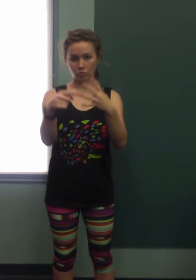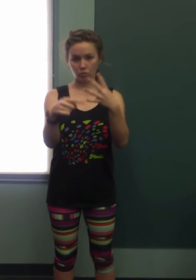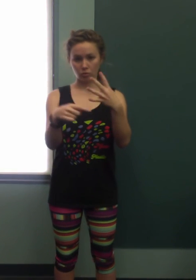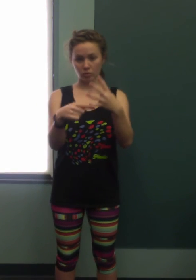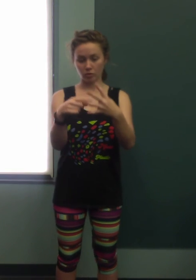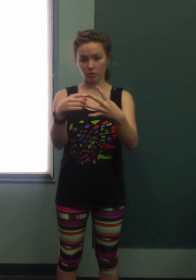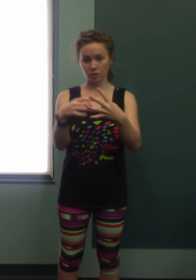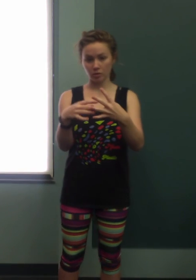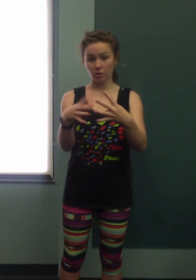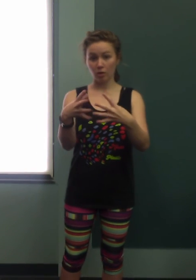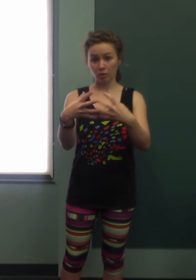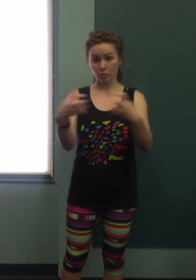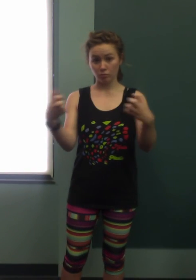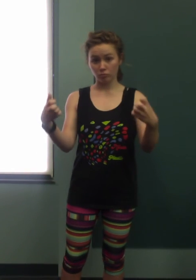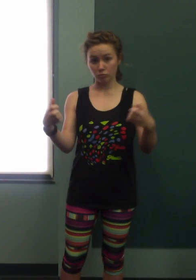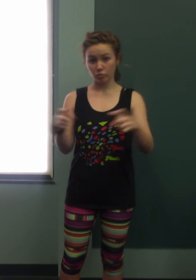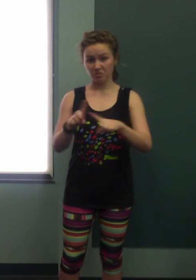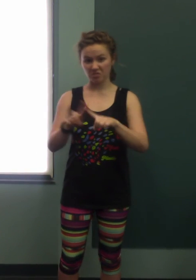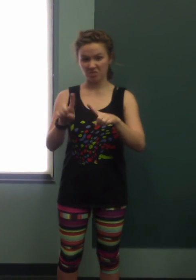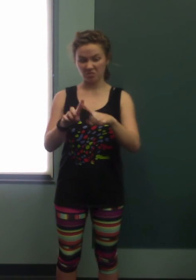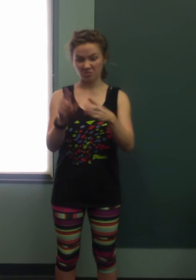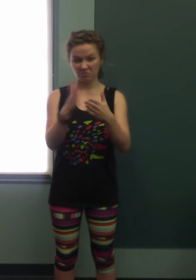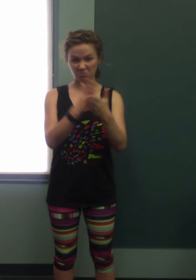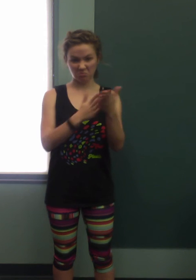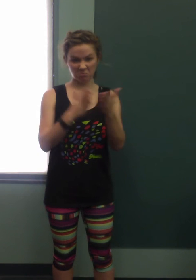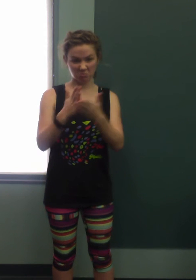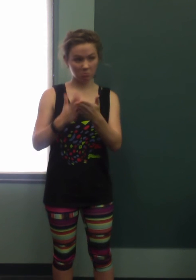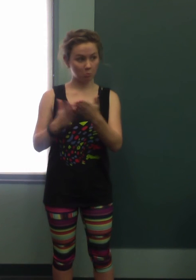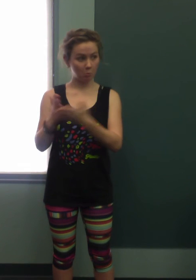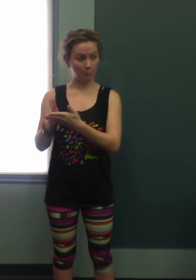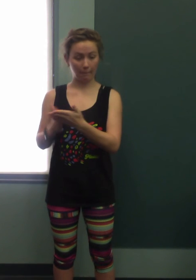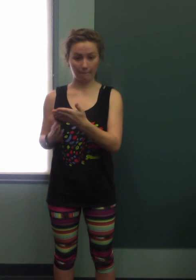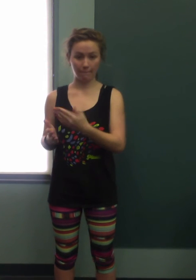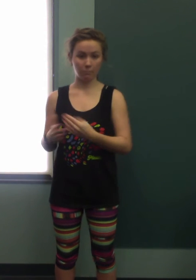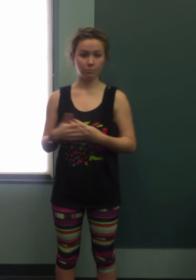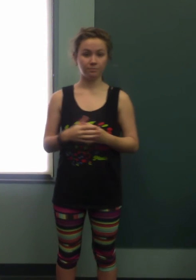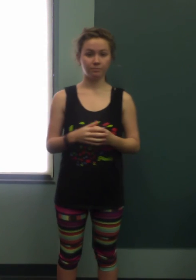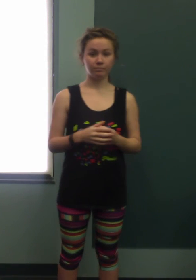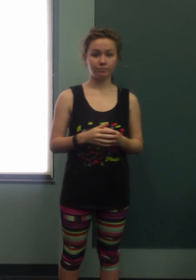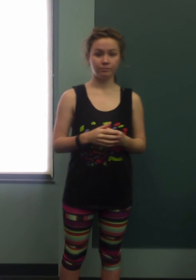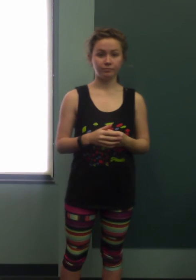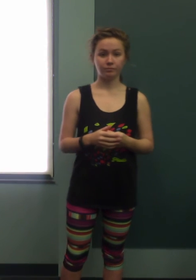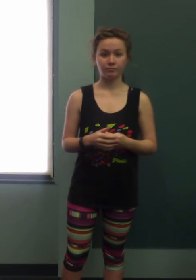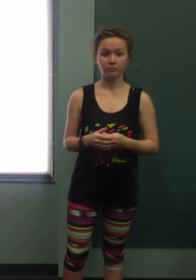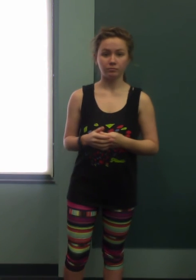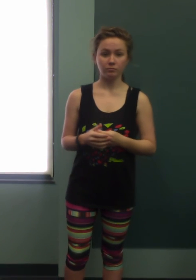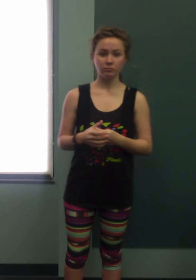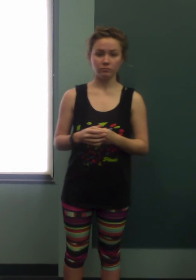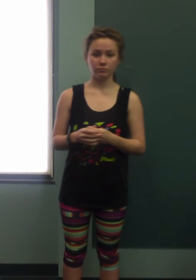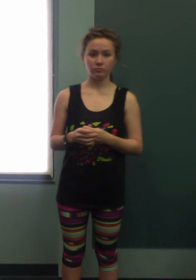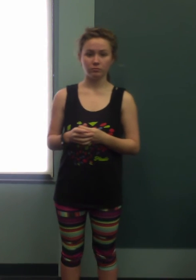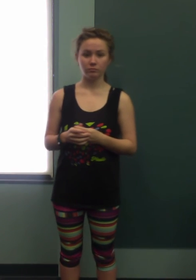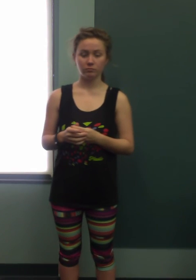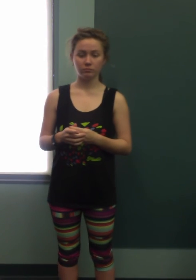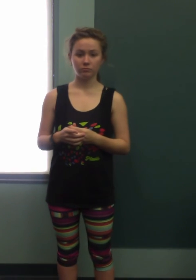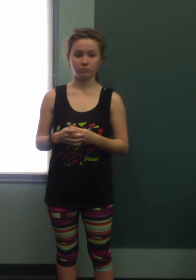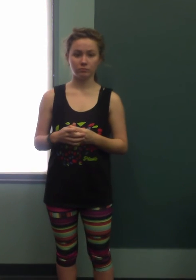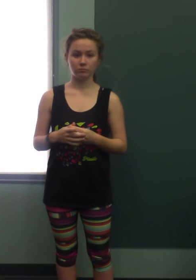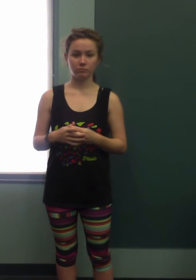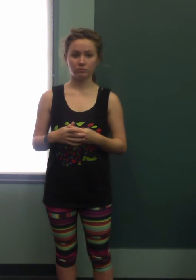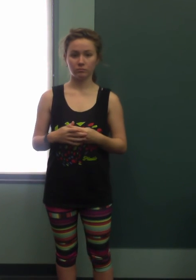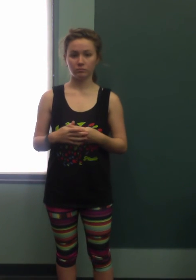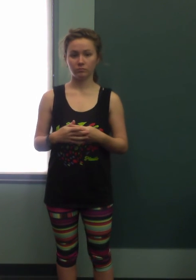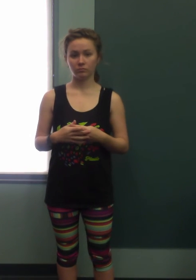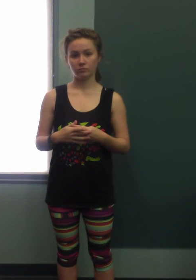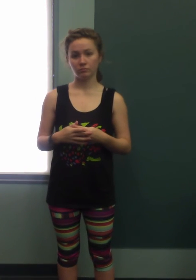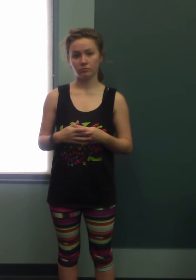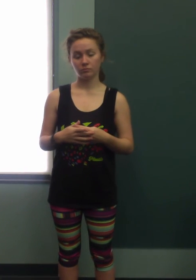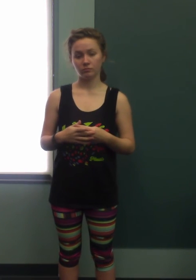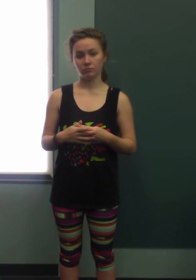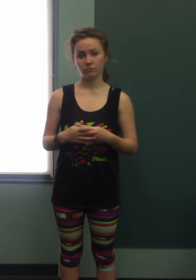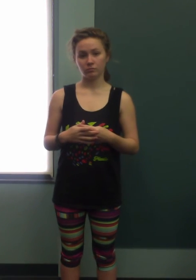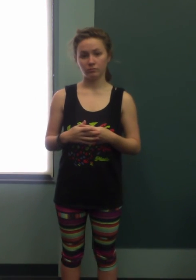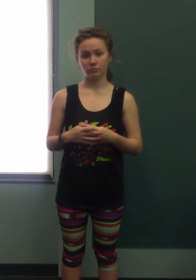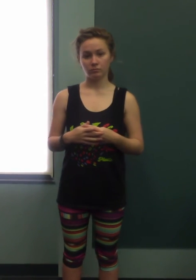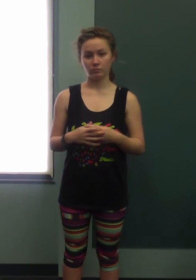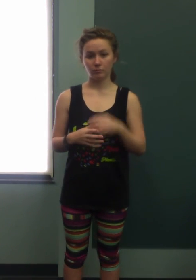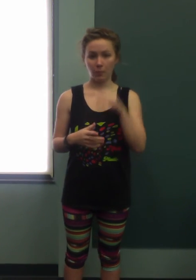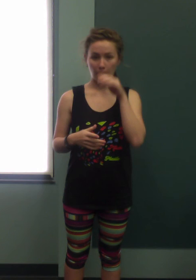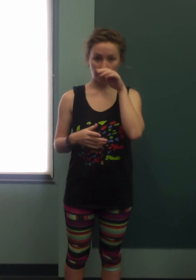of life. But eventually we weave it back into our cells. In other words, where did you get your DNA? Where did you get your sugars? Where